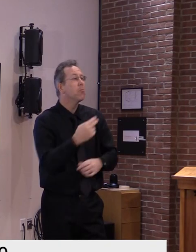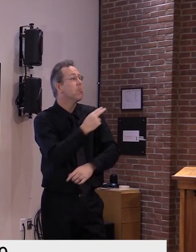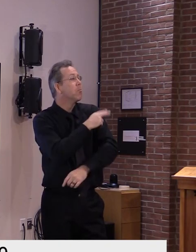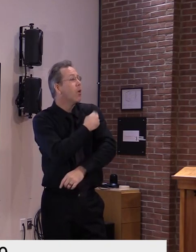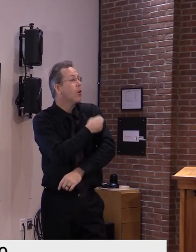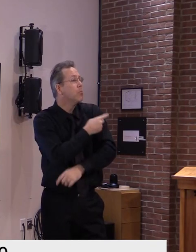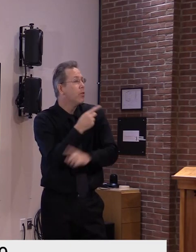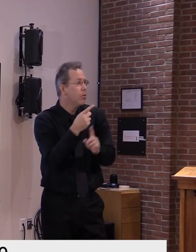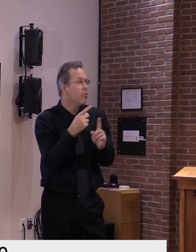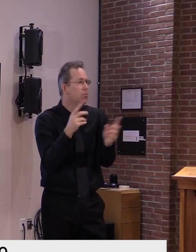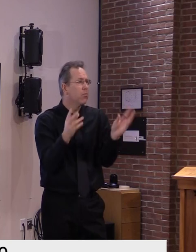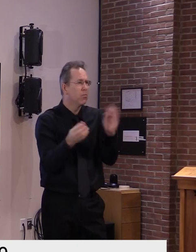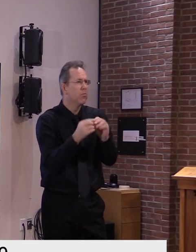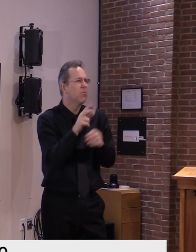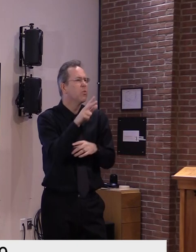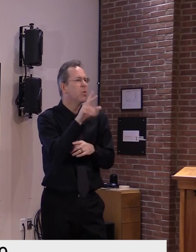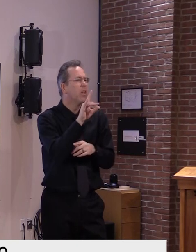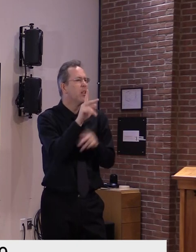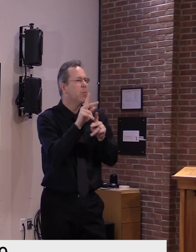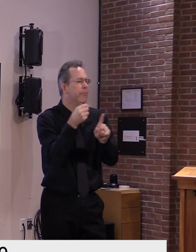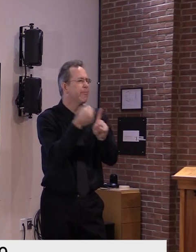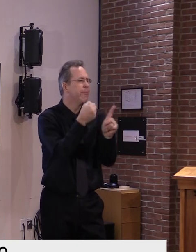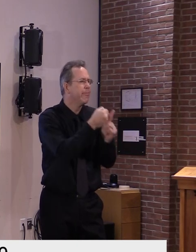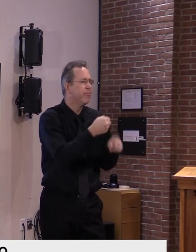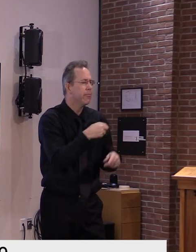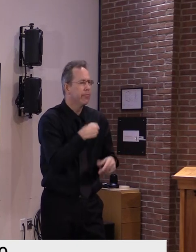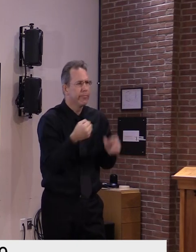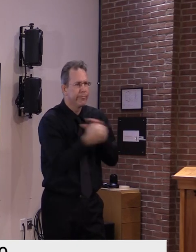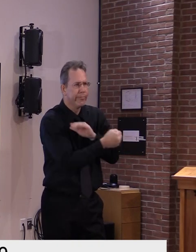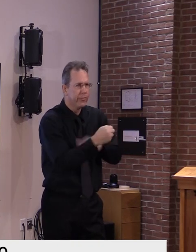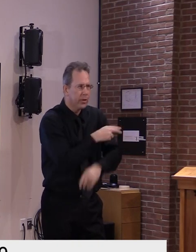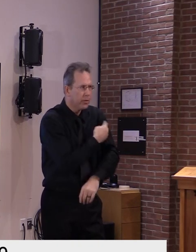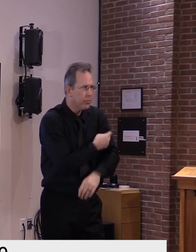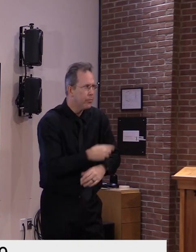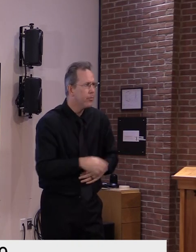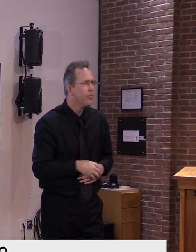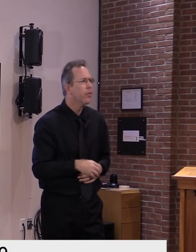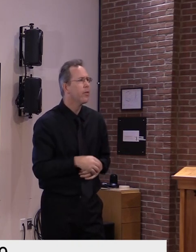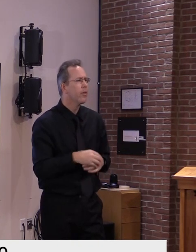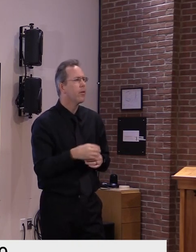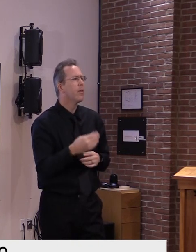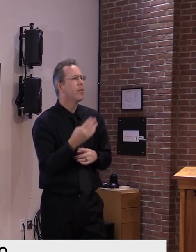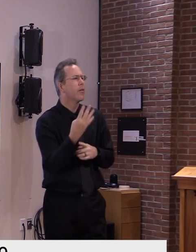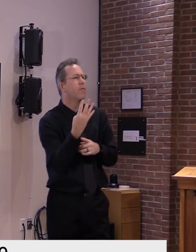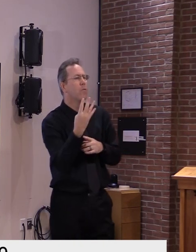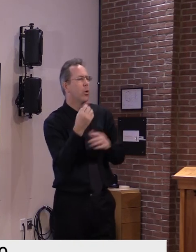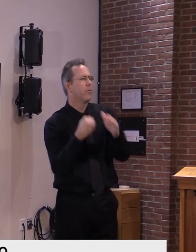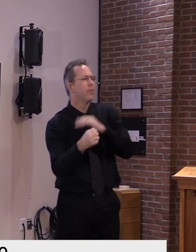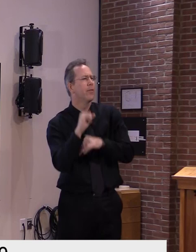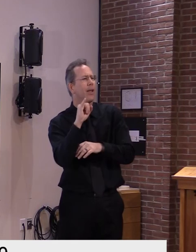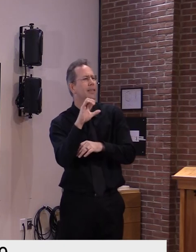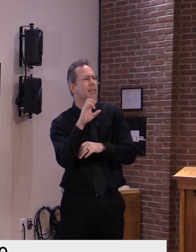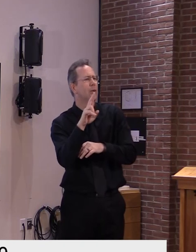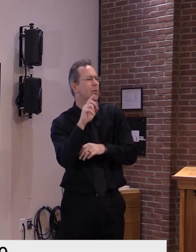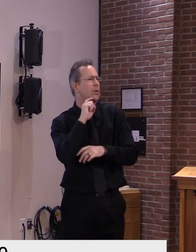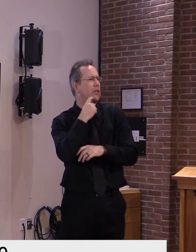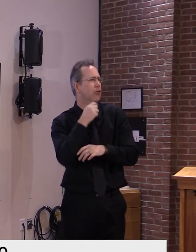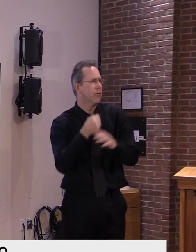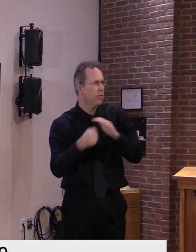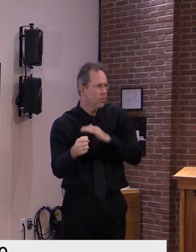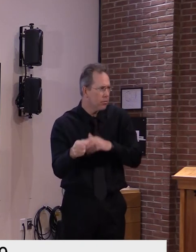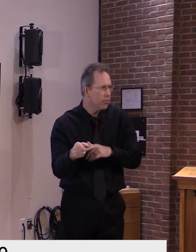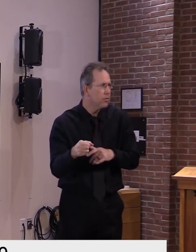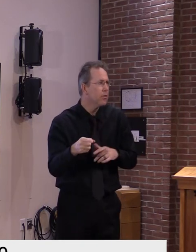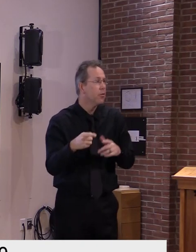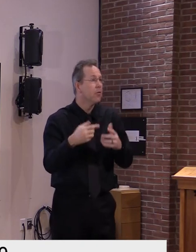4 in the ICU, 0 on ventilators. We're now in the time period when cases that could be linked